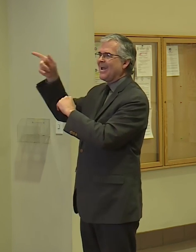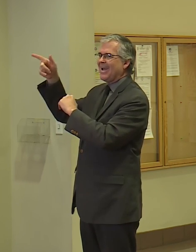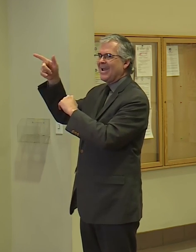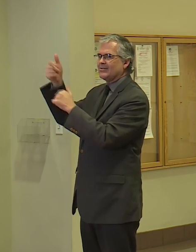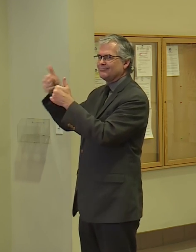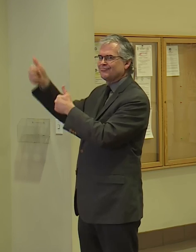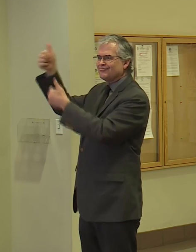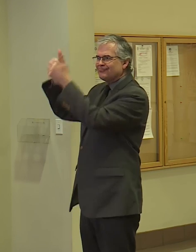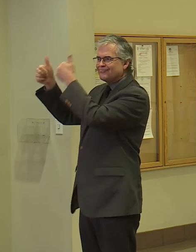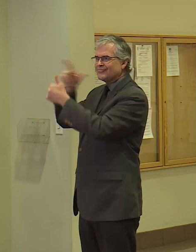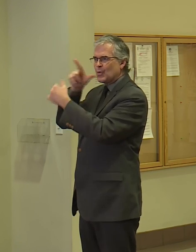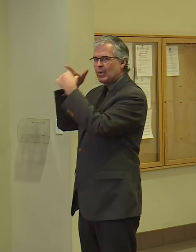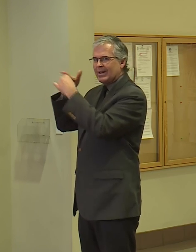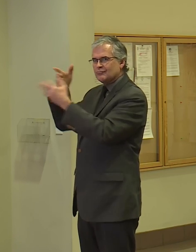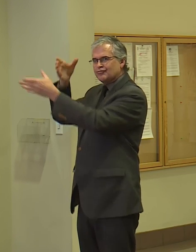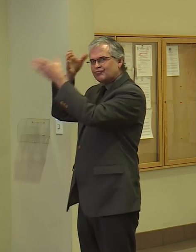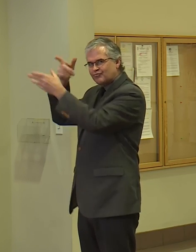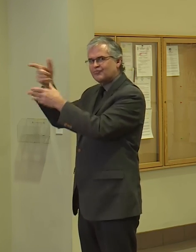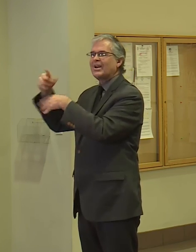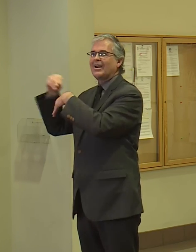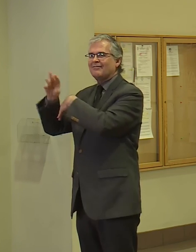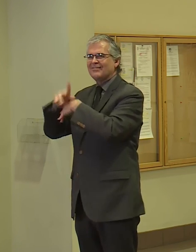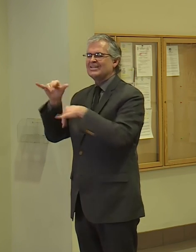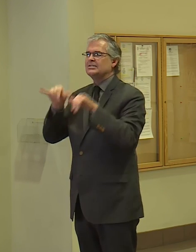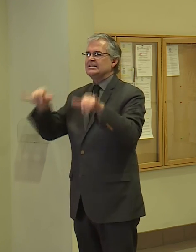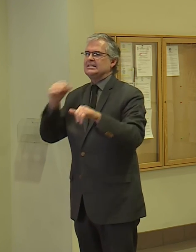home prevent the spread of the disease